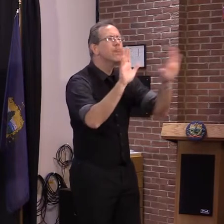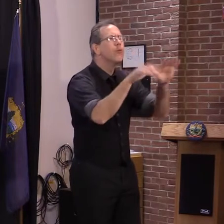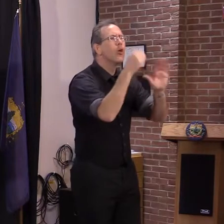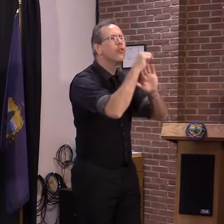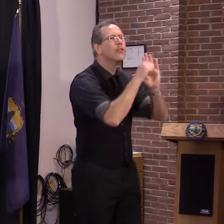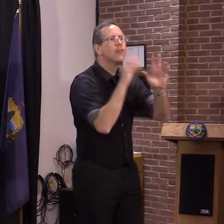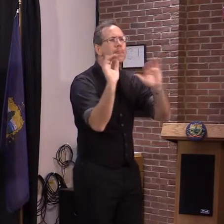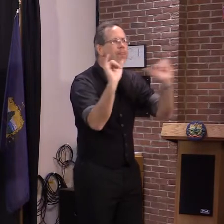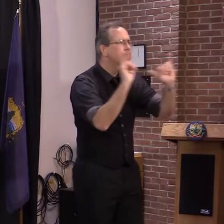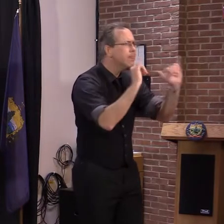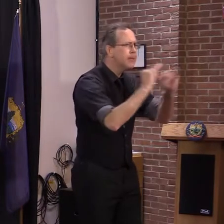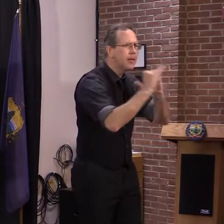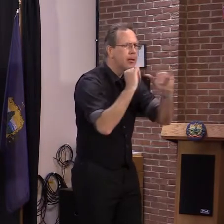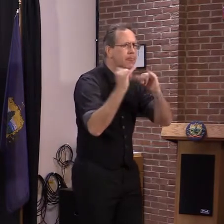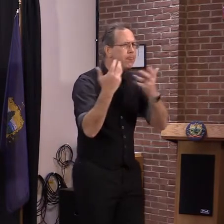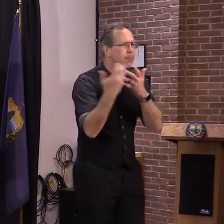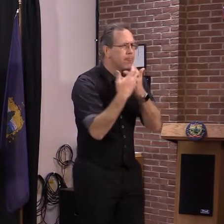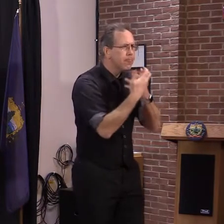Vermont seniors each year.